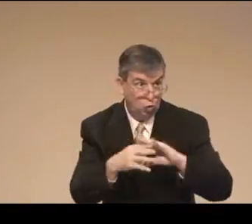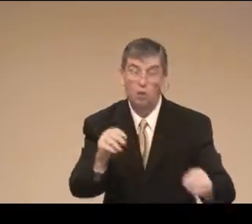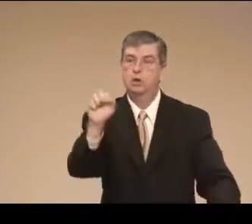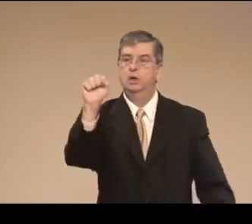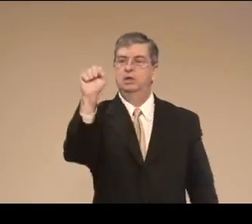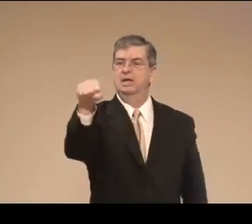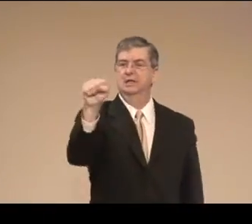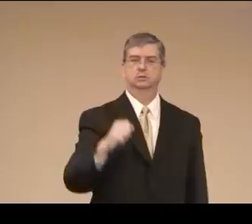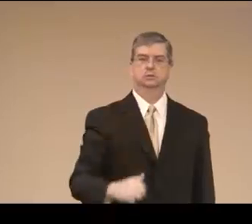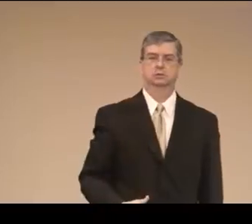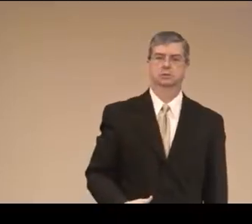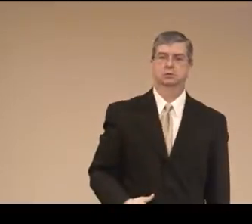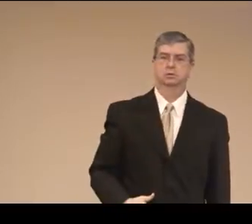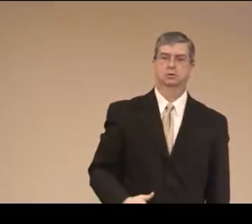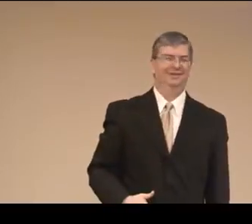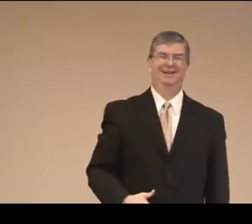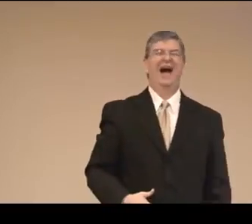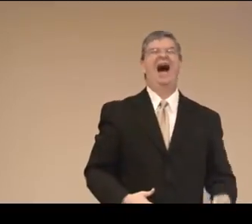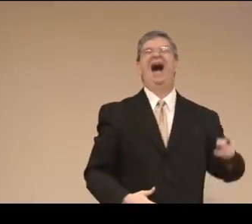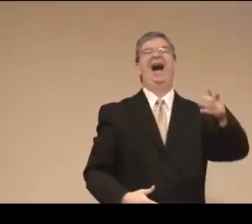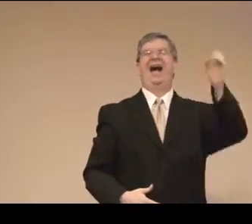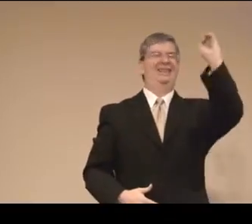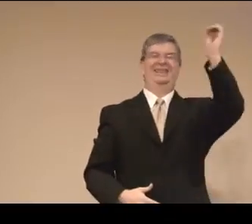Egyptians. Yes. Absolutely.